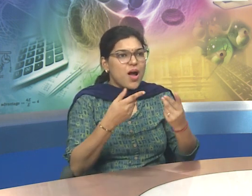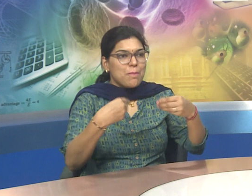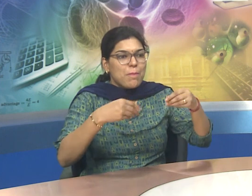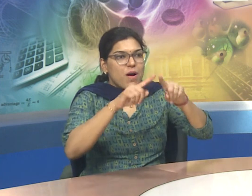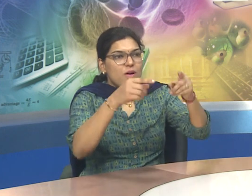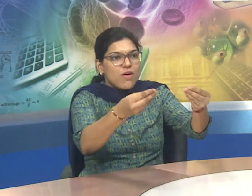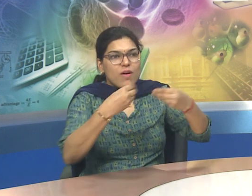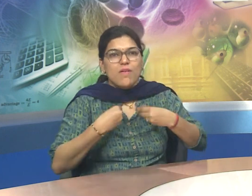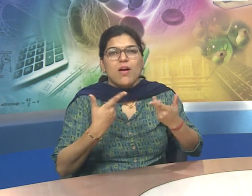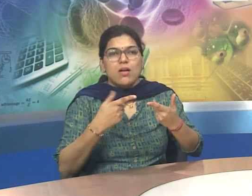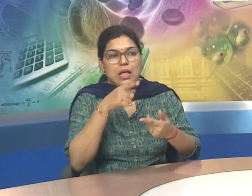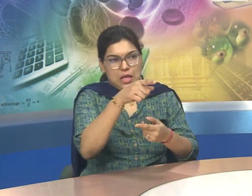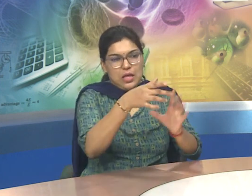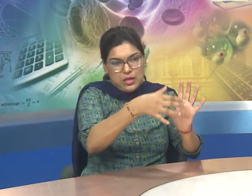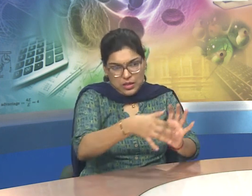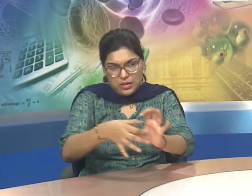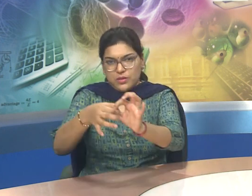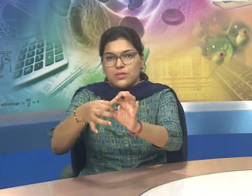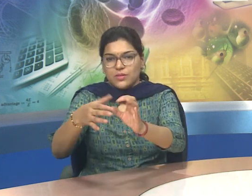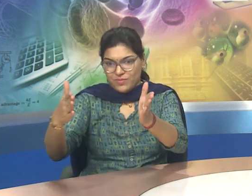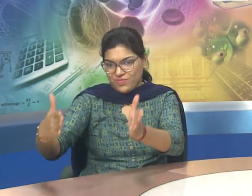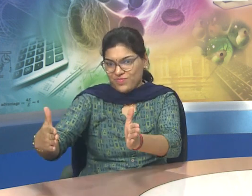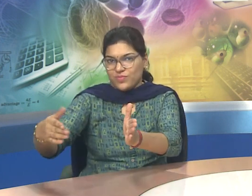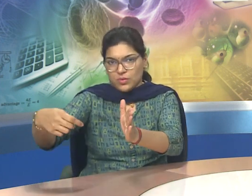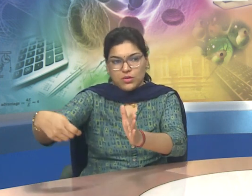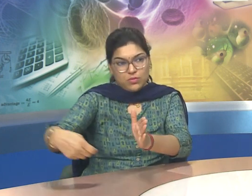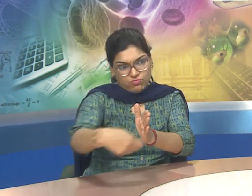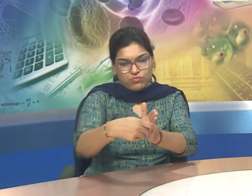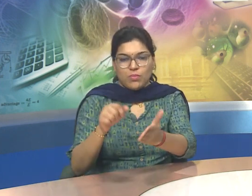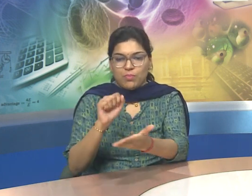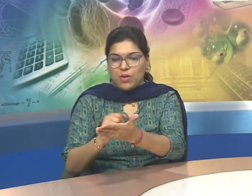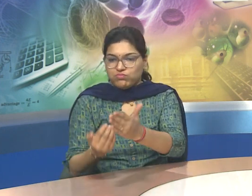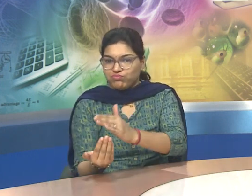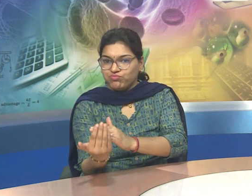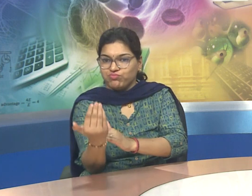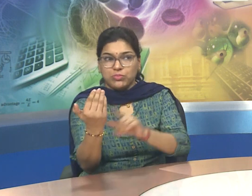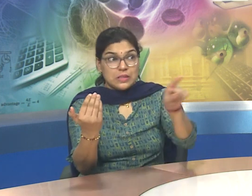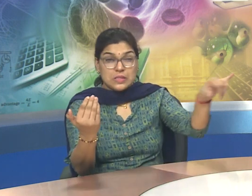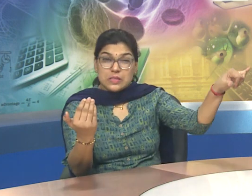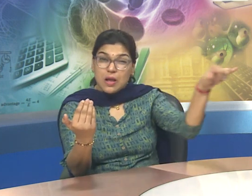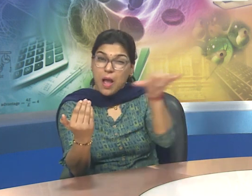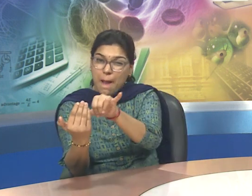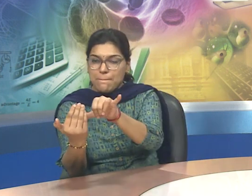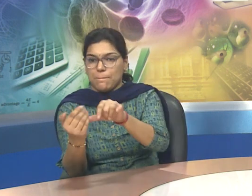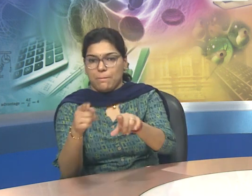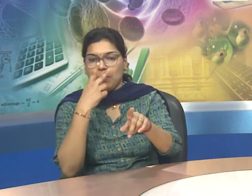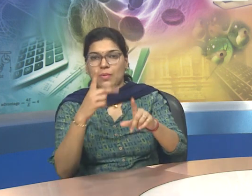image, then we use this machine, which is known as printer. Whenever it is attached with our